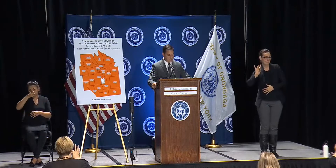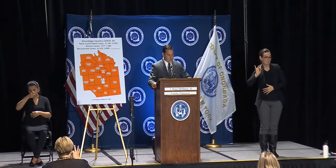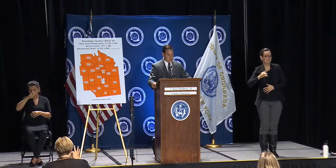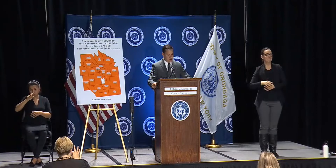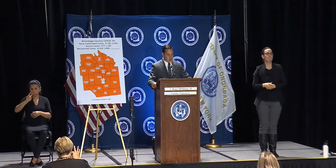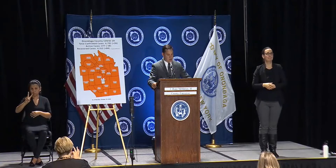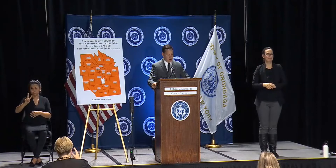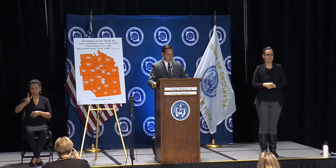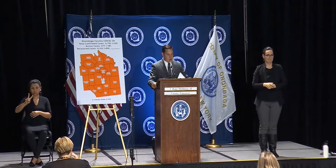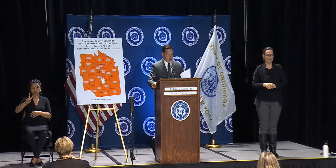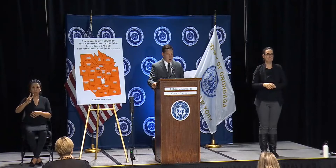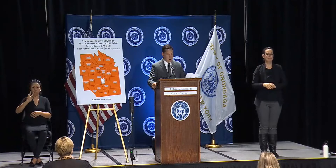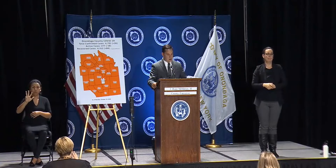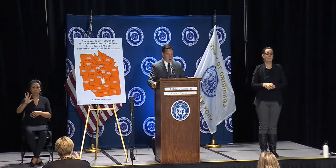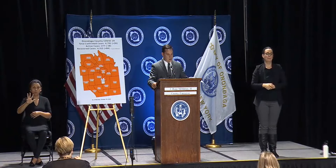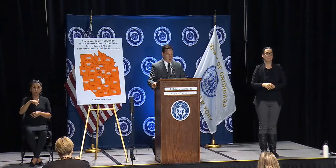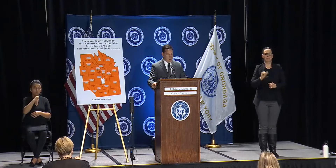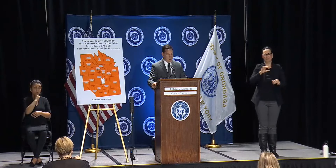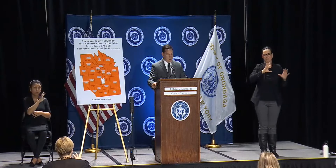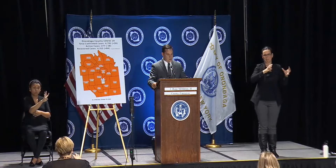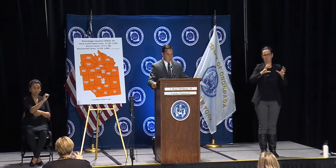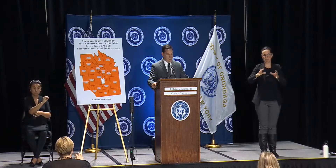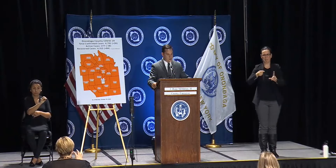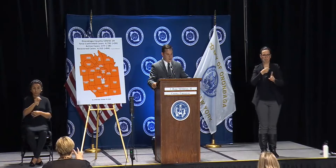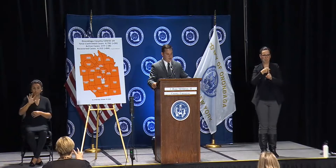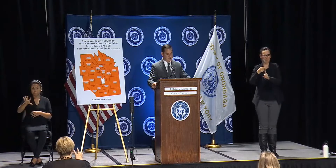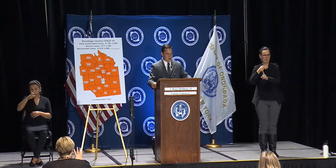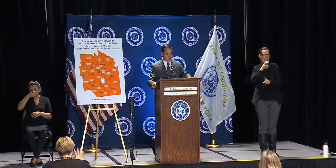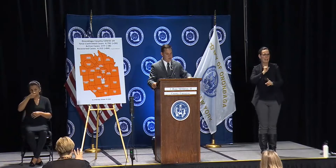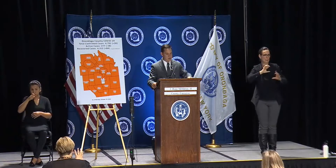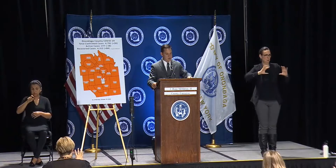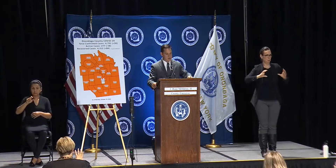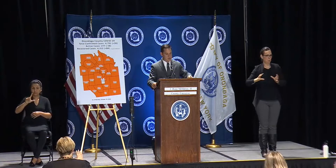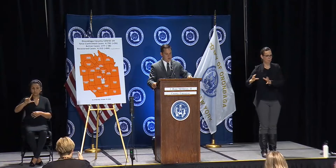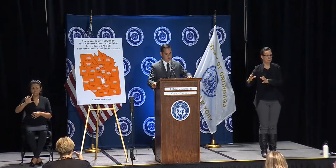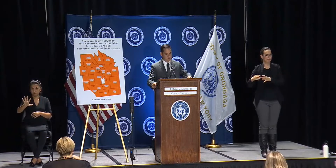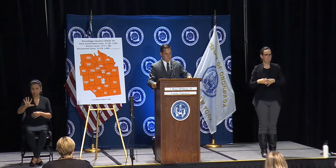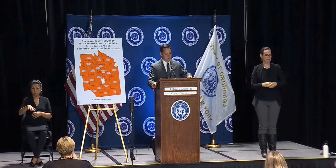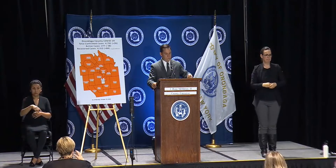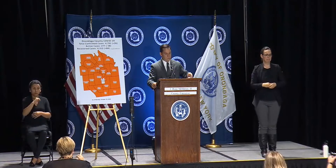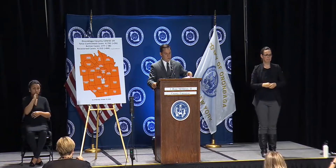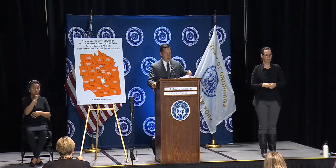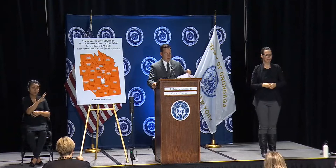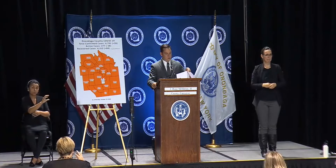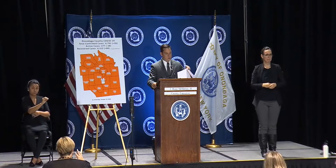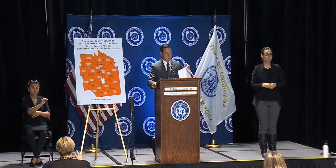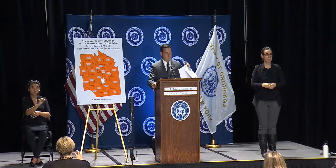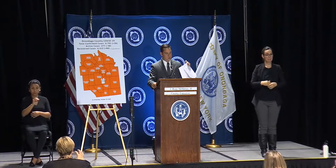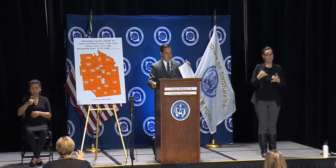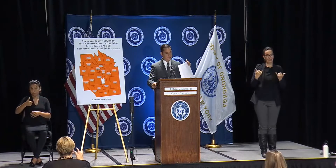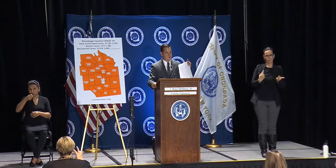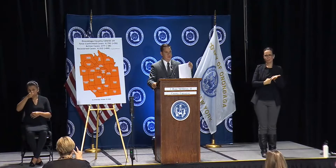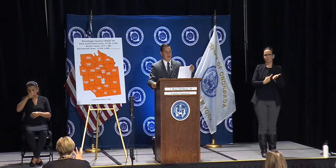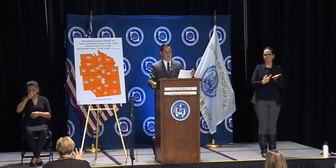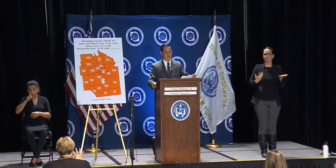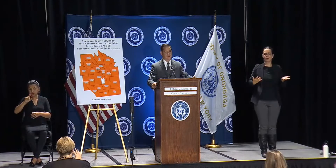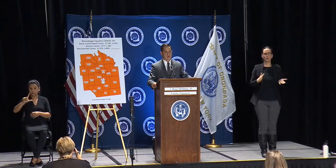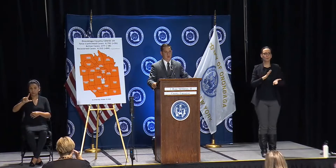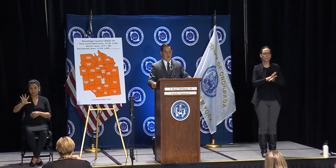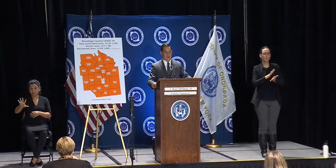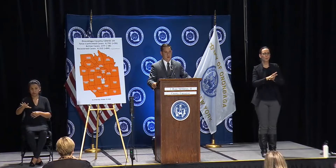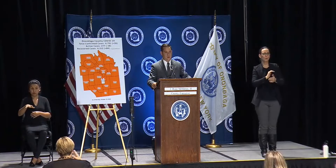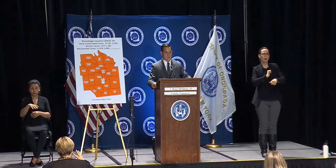90s. Again, school-based testing at MBT Bank Stadium, 2 types of